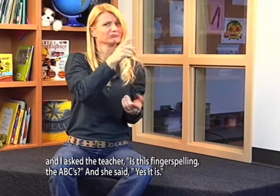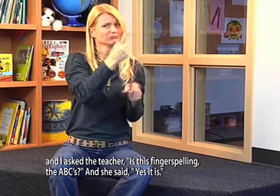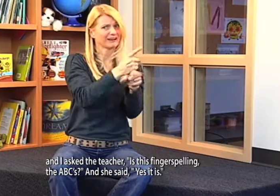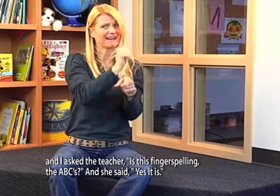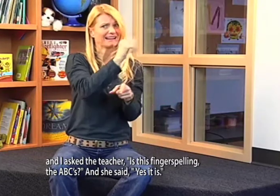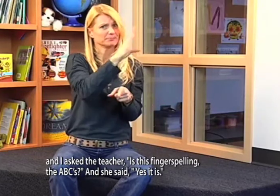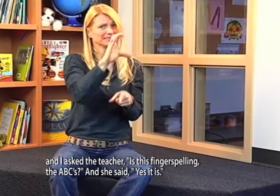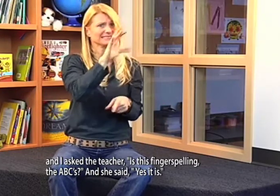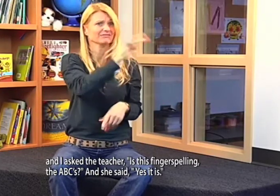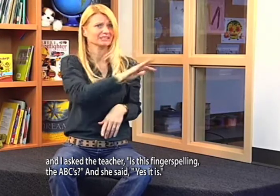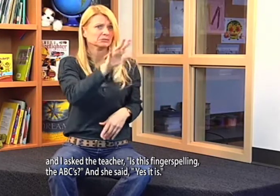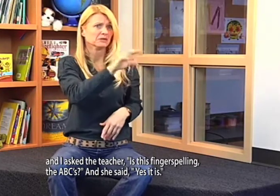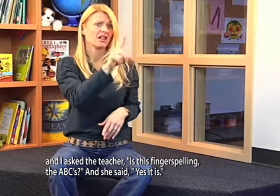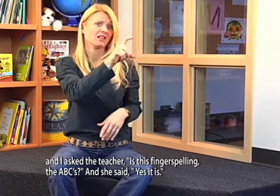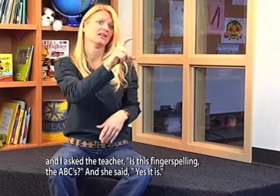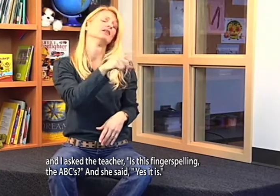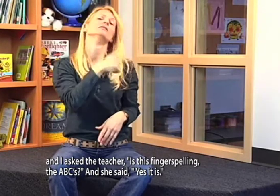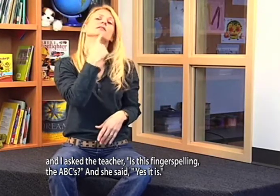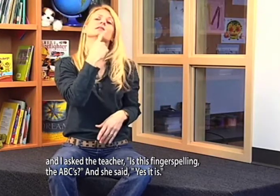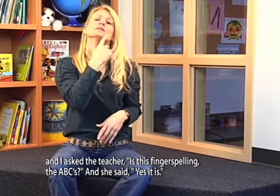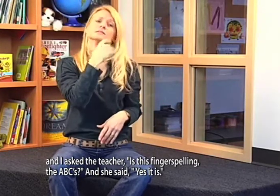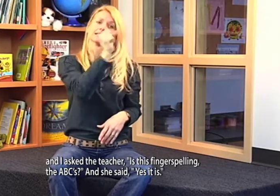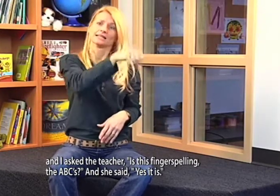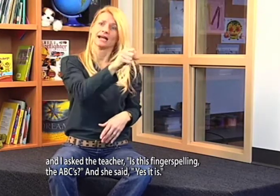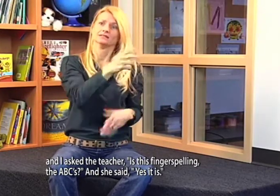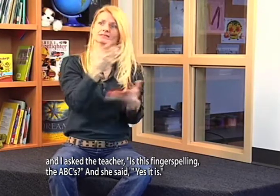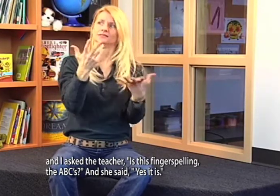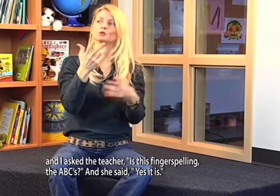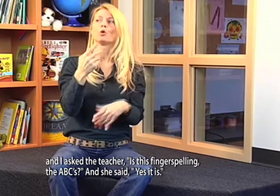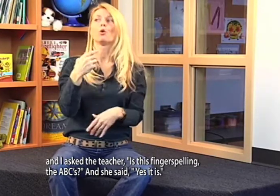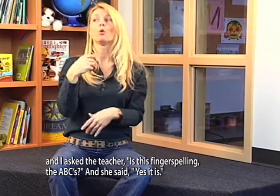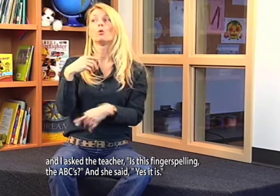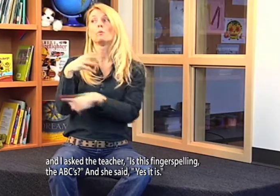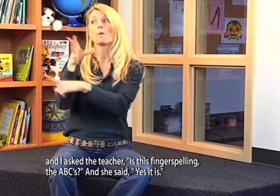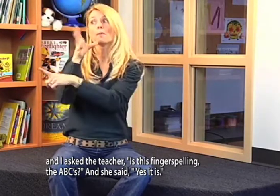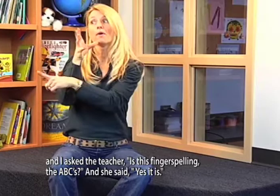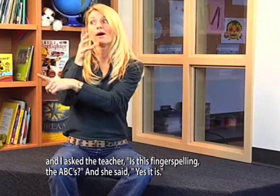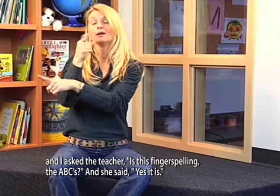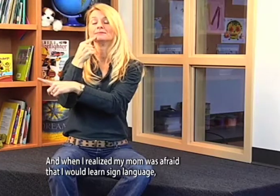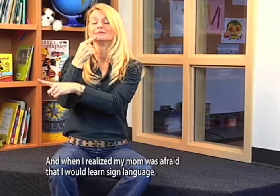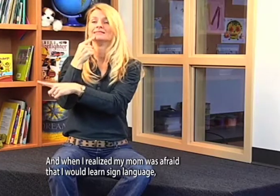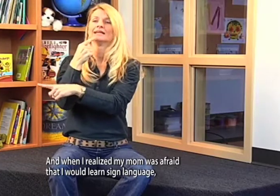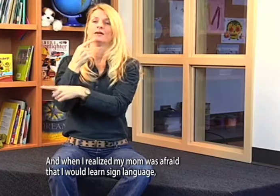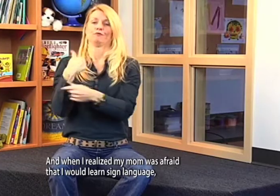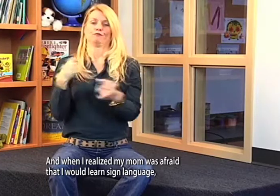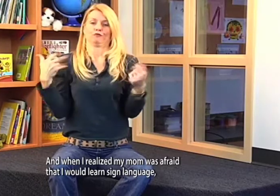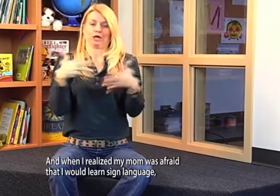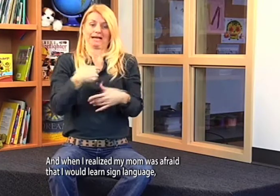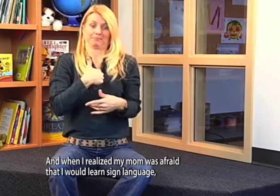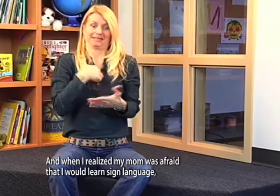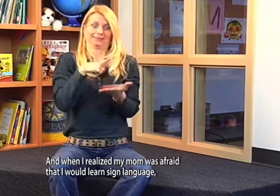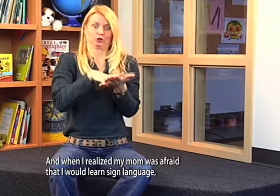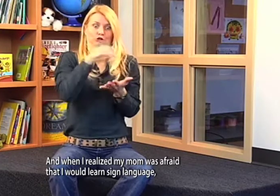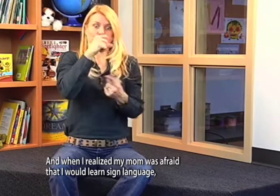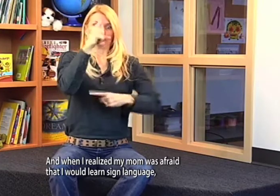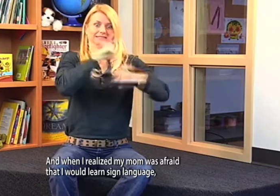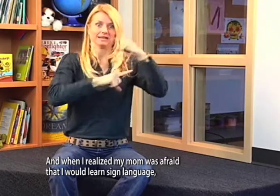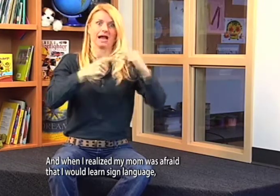this finger spelling the ABCs? And she said, yes, it is. And when I realized, my mom was afraid that I would learn